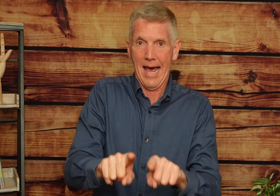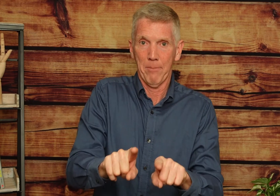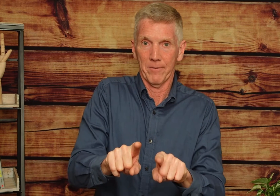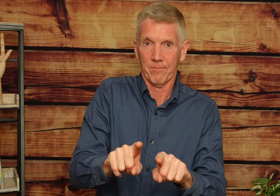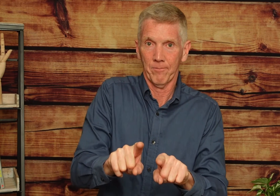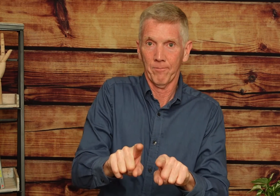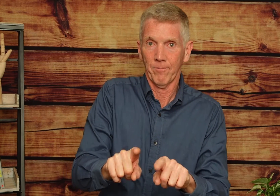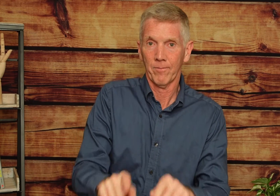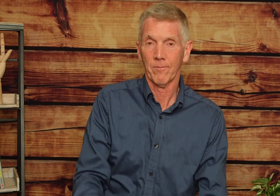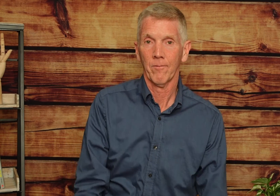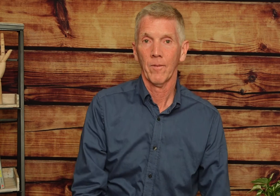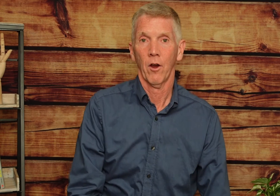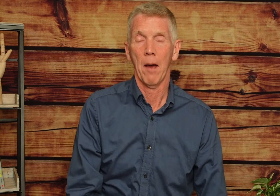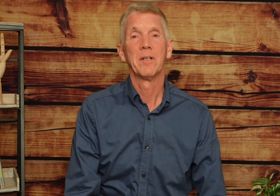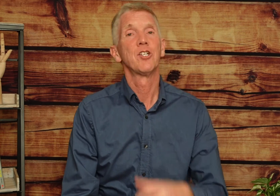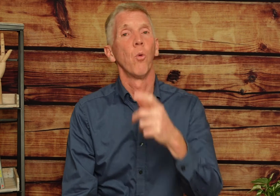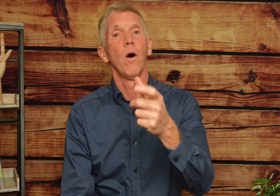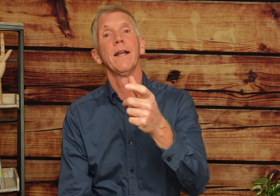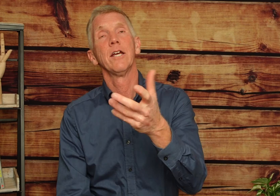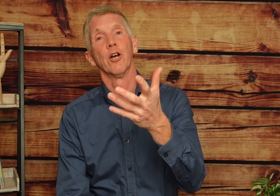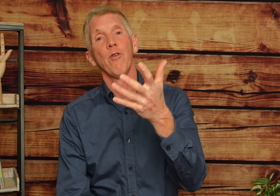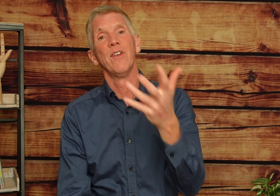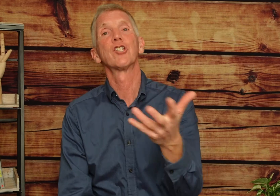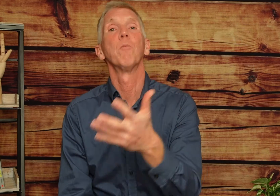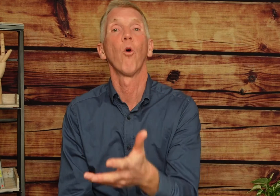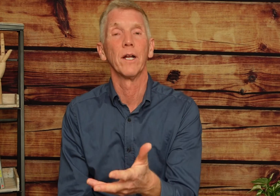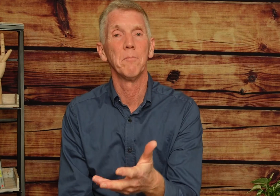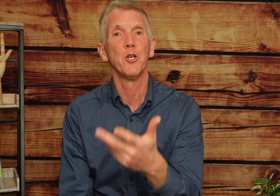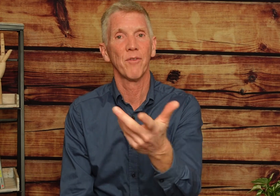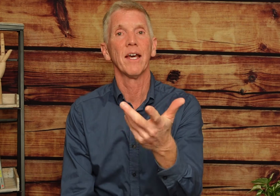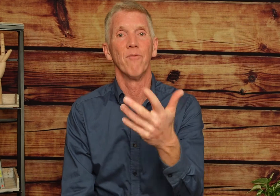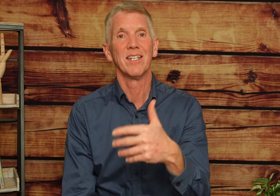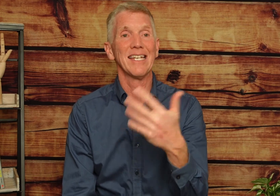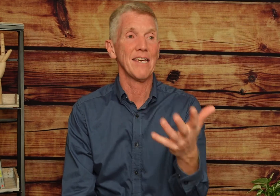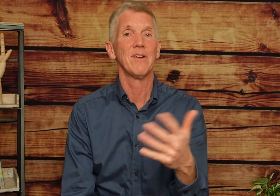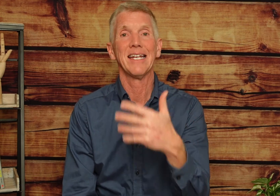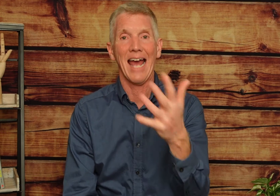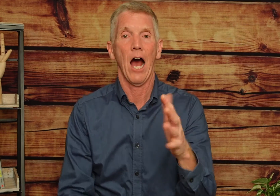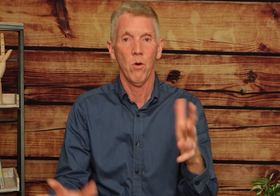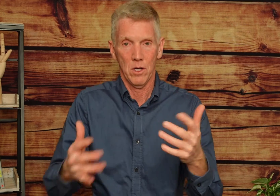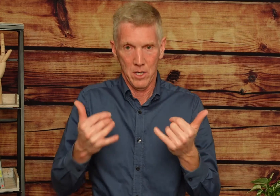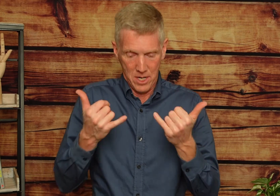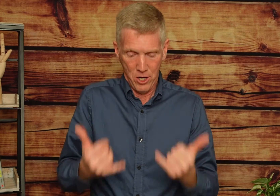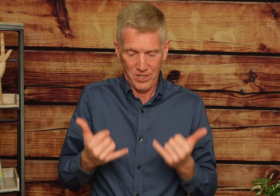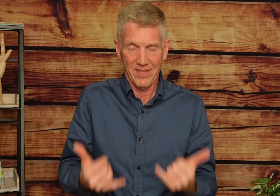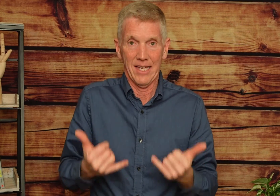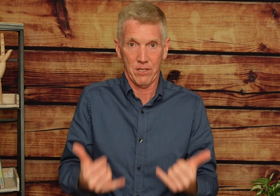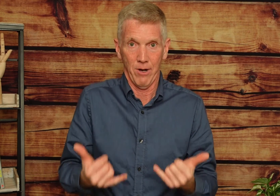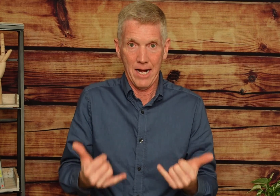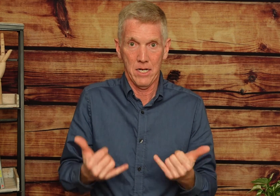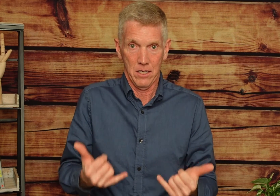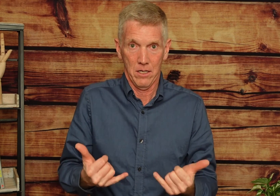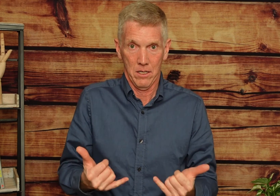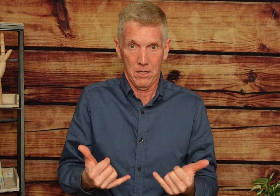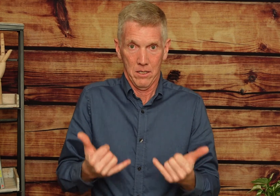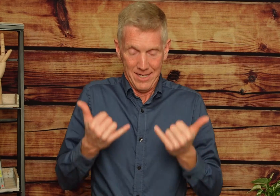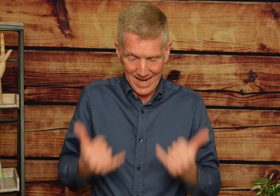Happen. All right, I'm going to teach you one here this morning, but you can think of this evening now. Here's this, right?